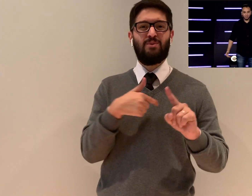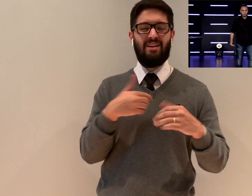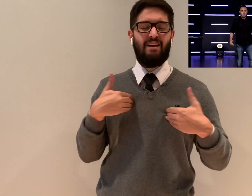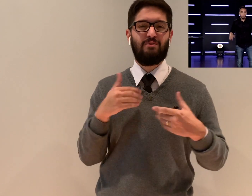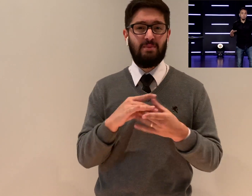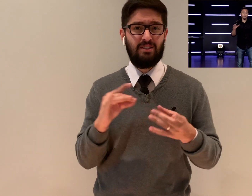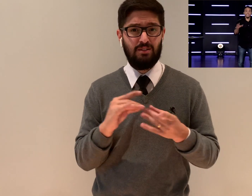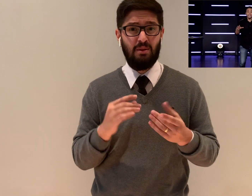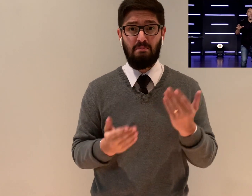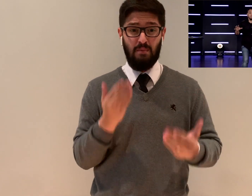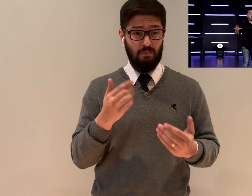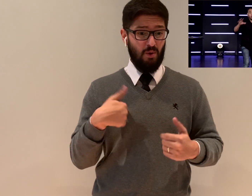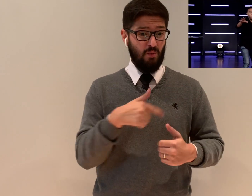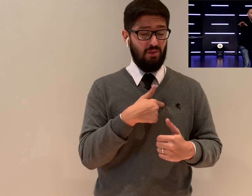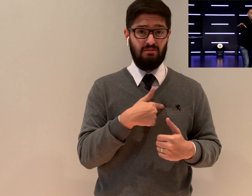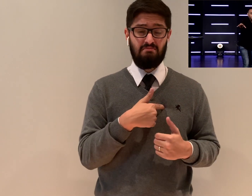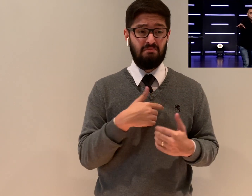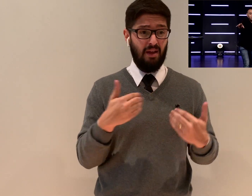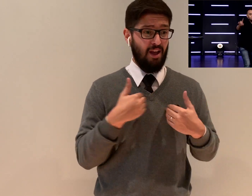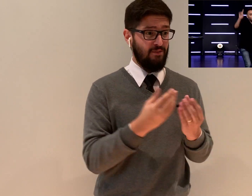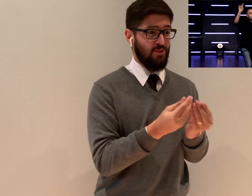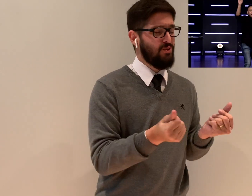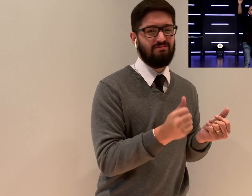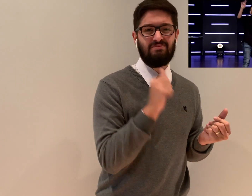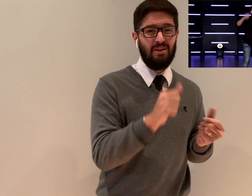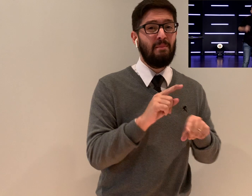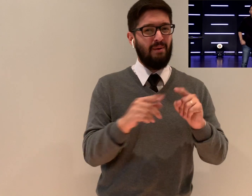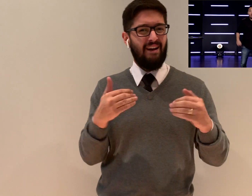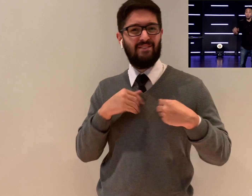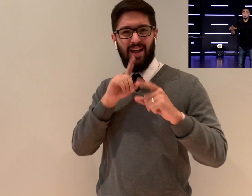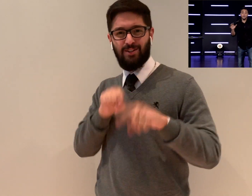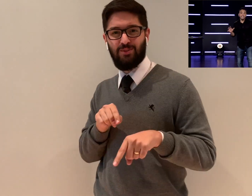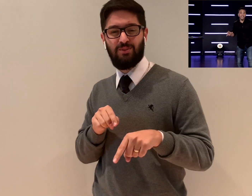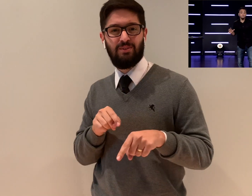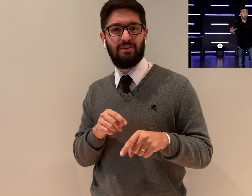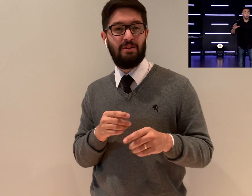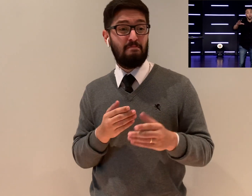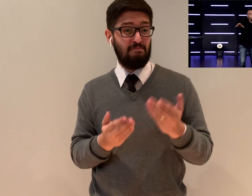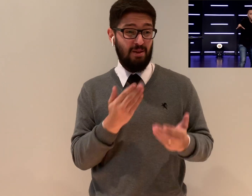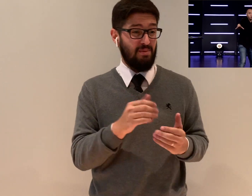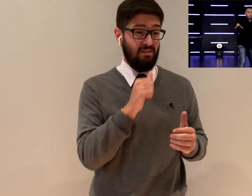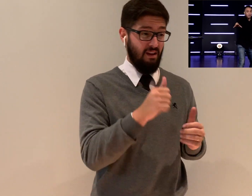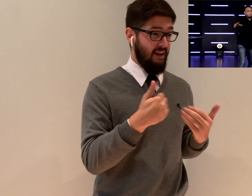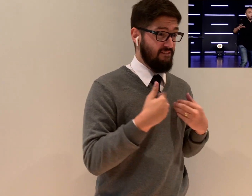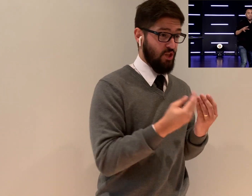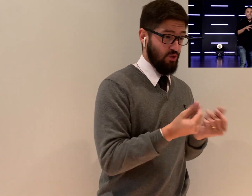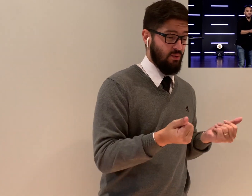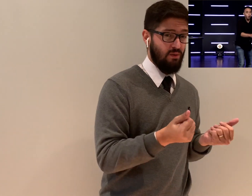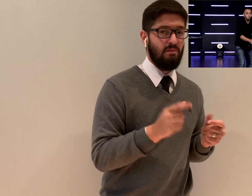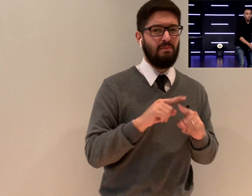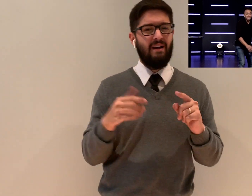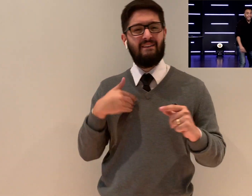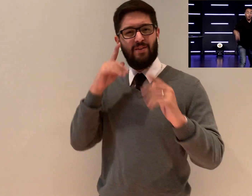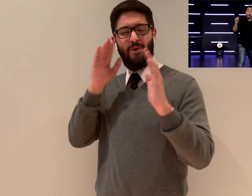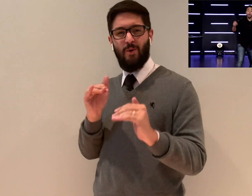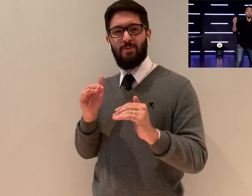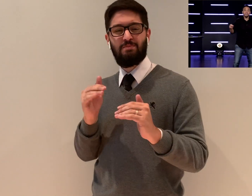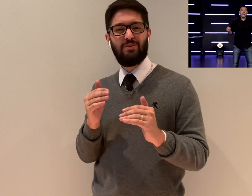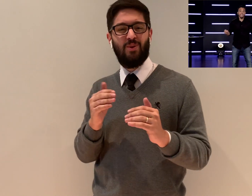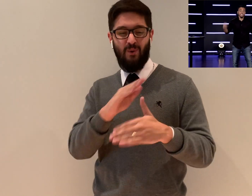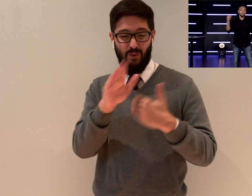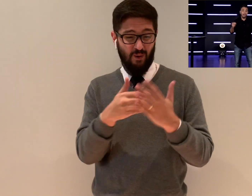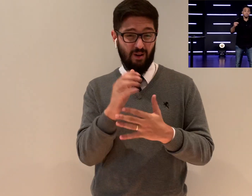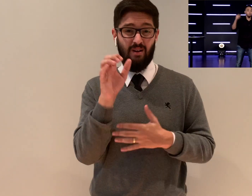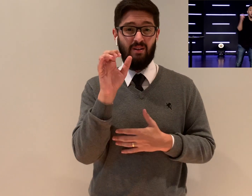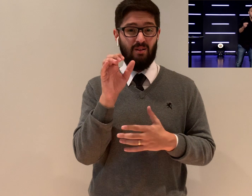message. We may not have the cure, but we have the answer. We may not have the cure, but we have hope. And all of